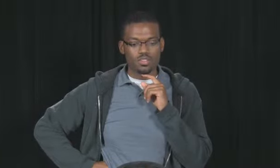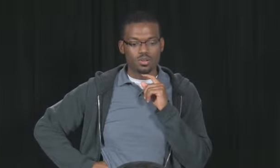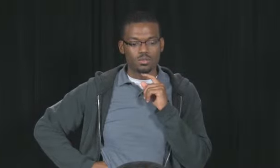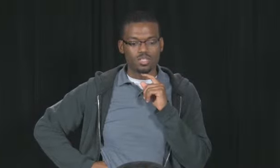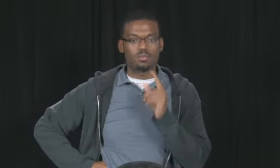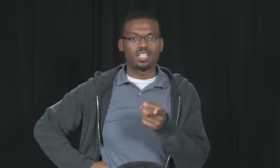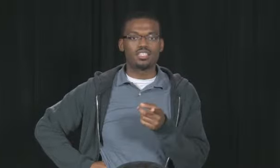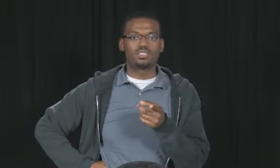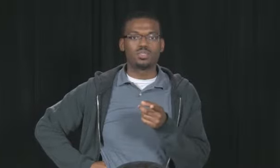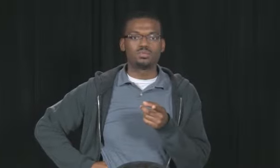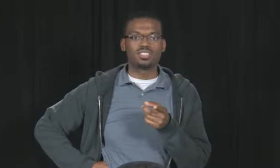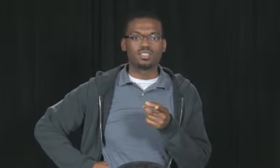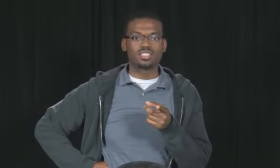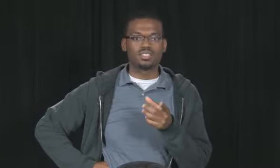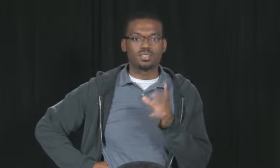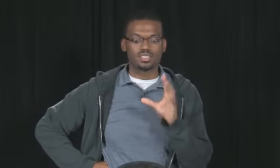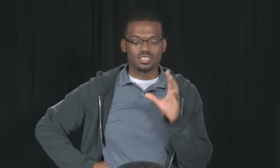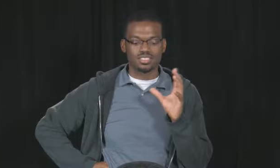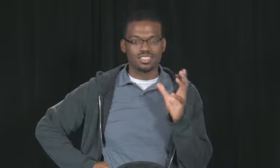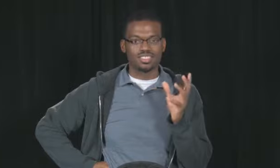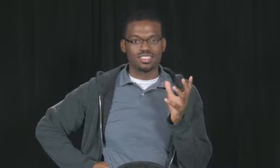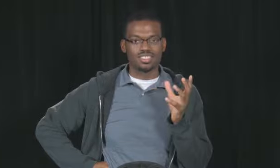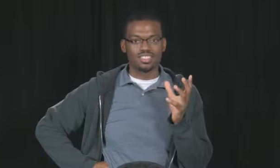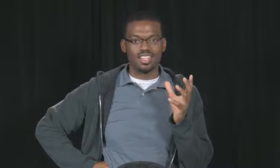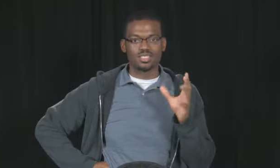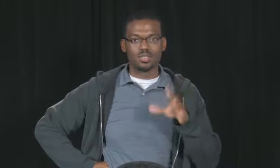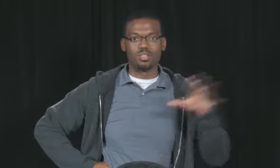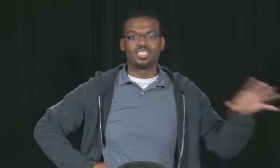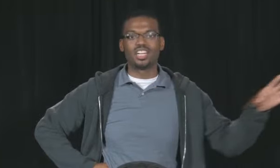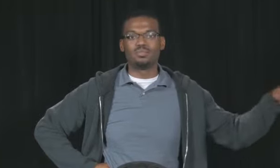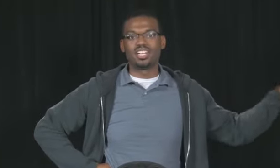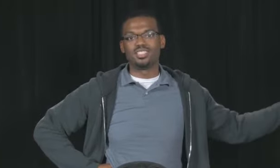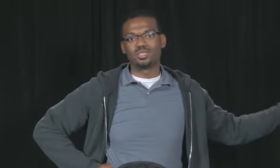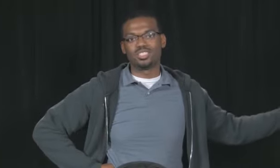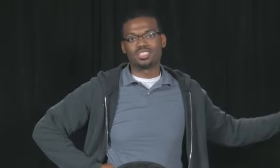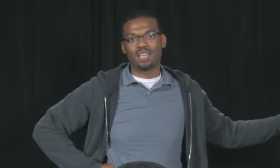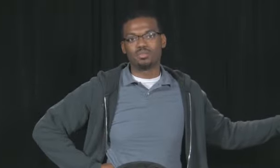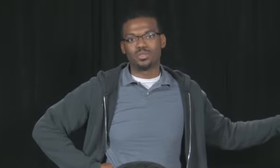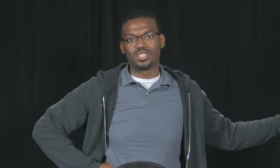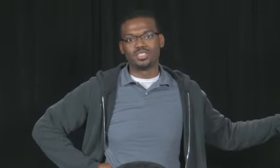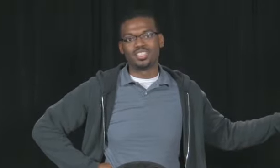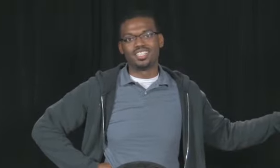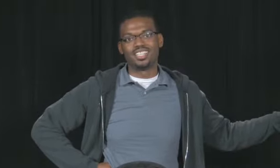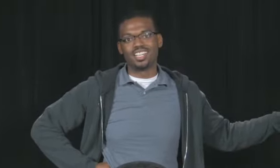So, yeah, but I think that's more specific. It's almost, it's you're roasting everybody else who just came before you. And it